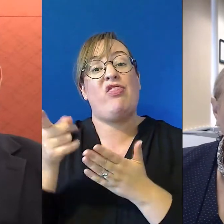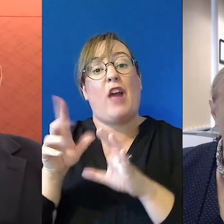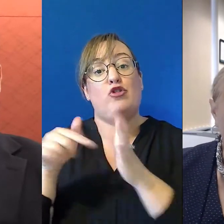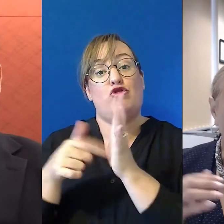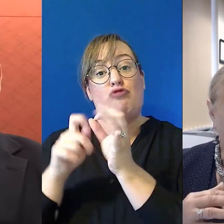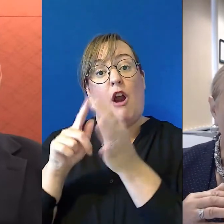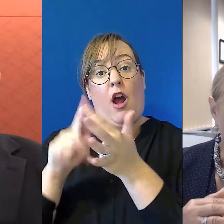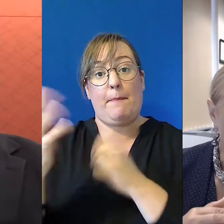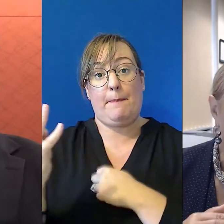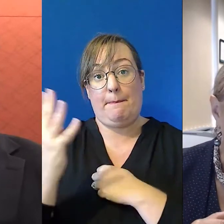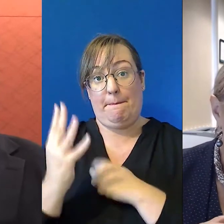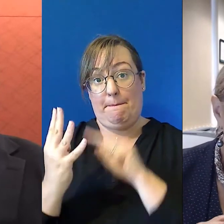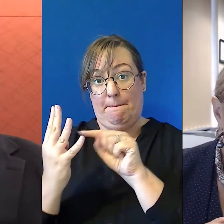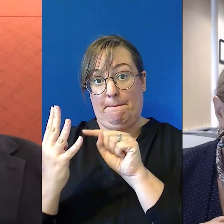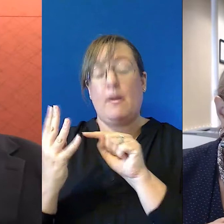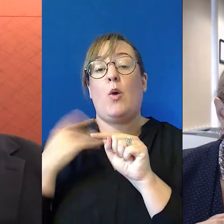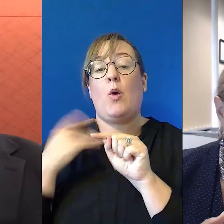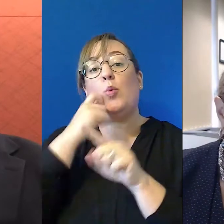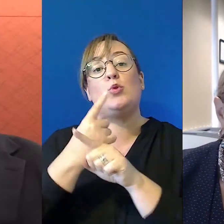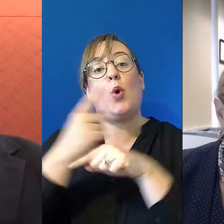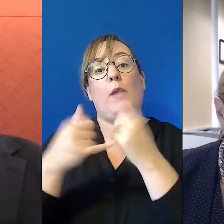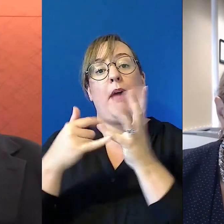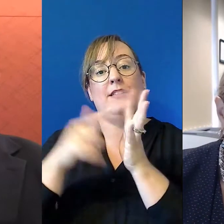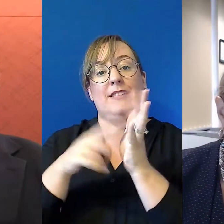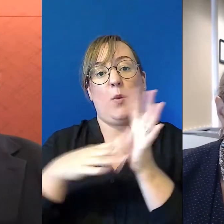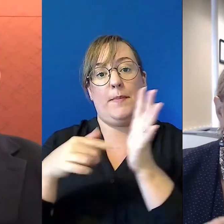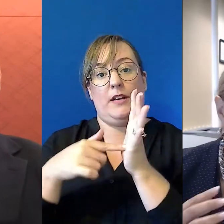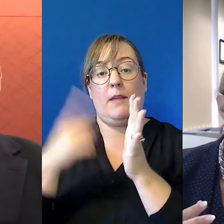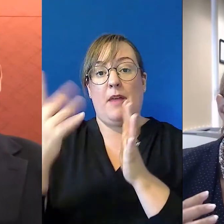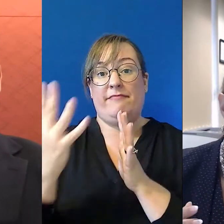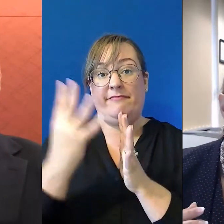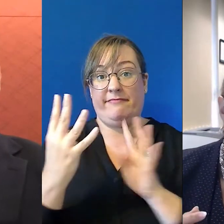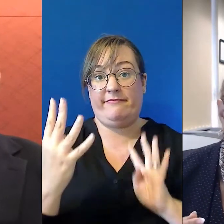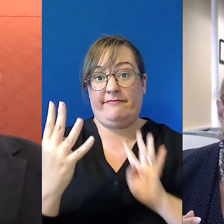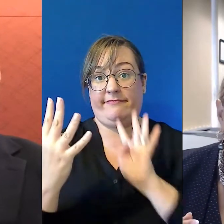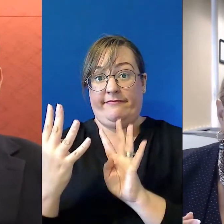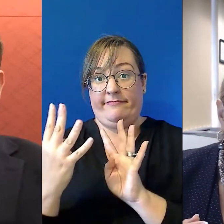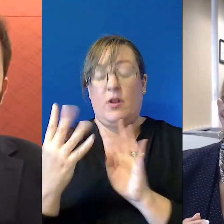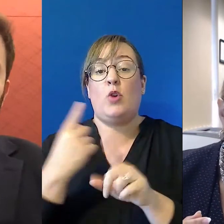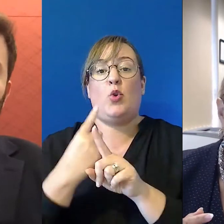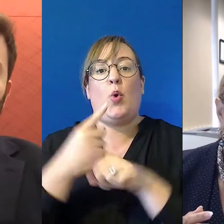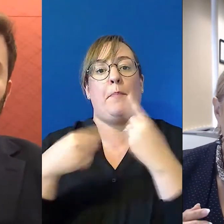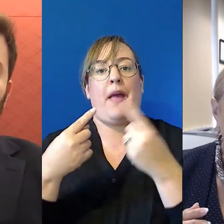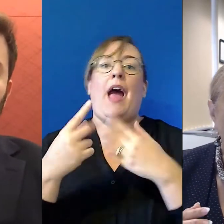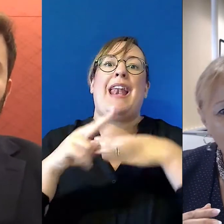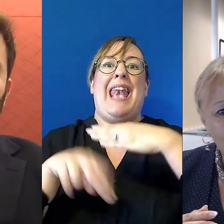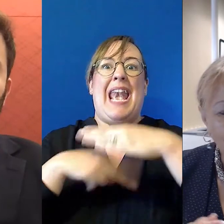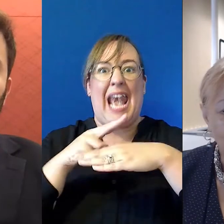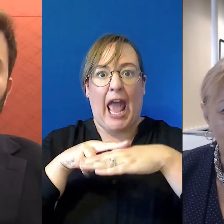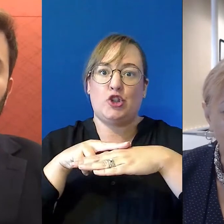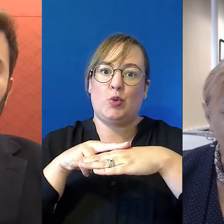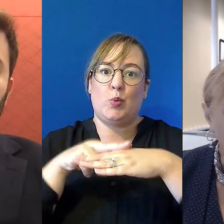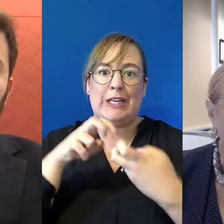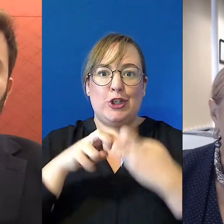they actively talk to each other about national issues. Now that has got to be a